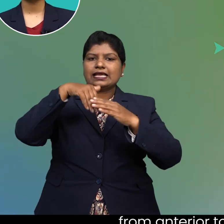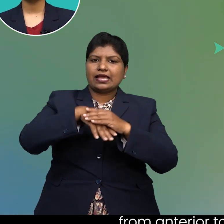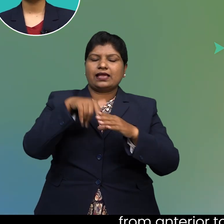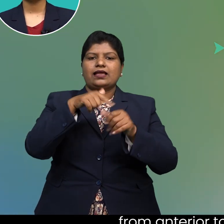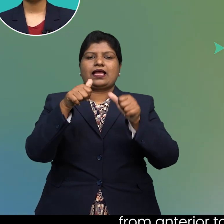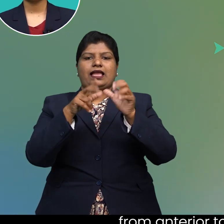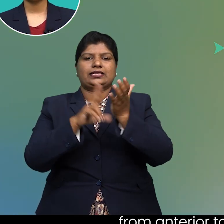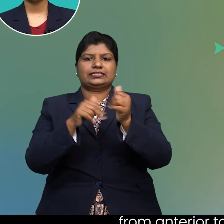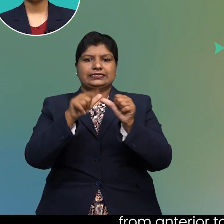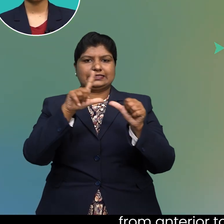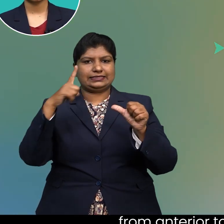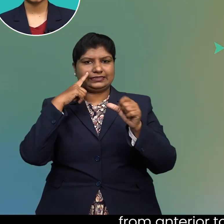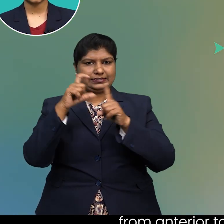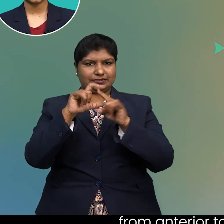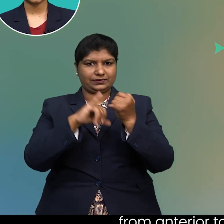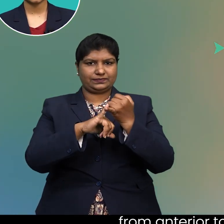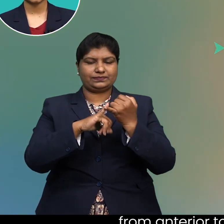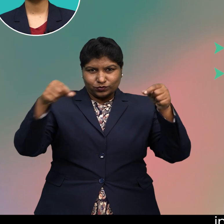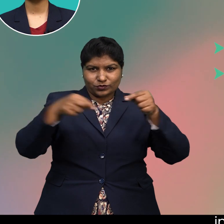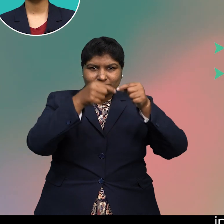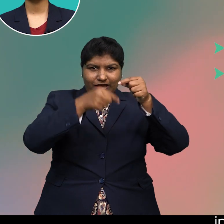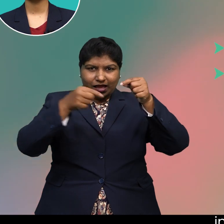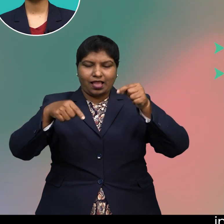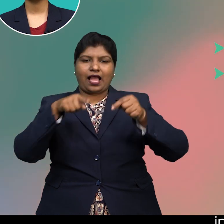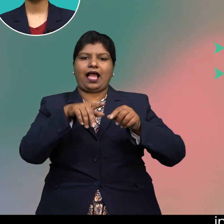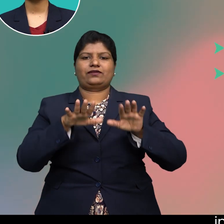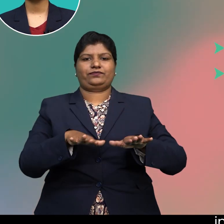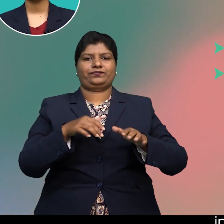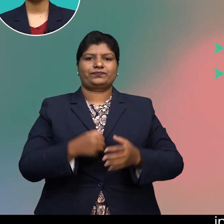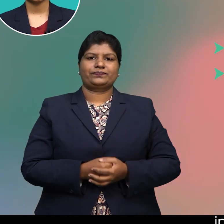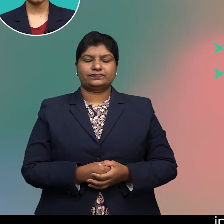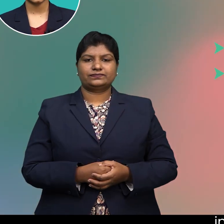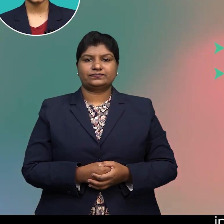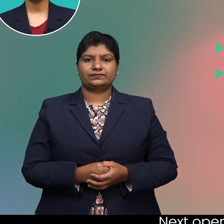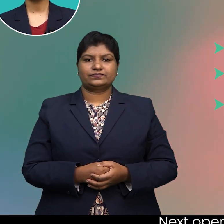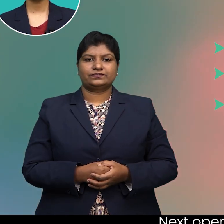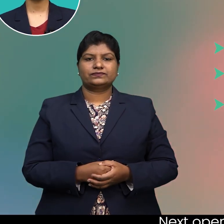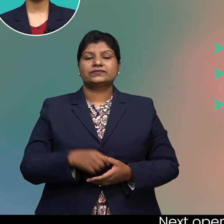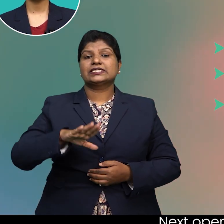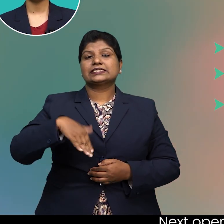There is a foot that is used for moving around.